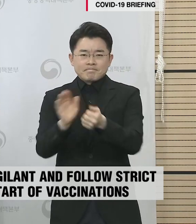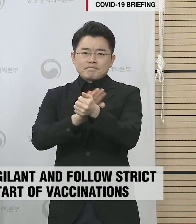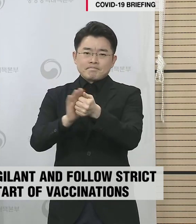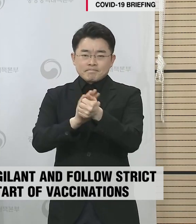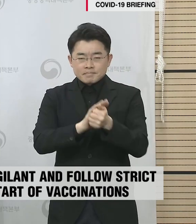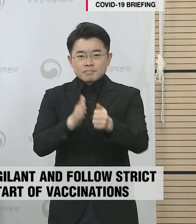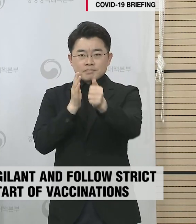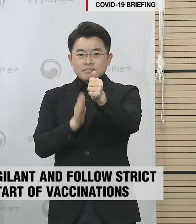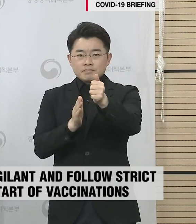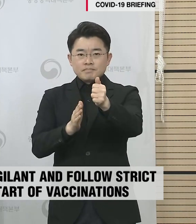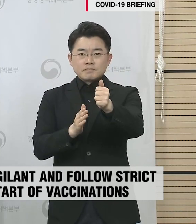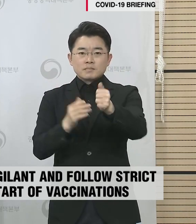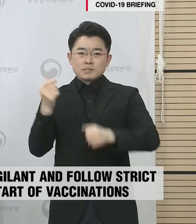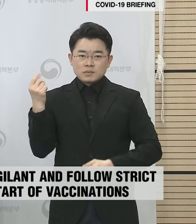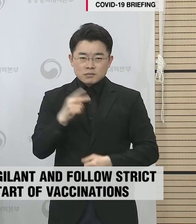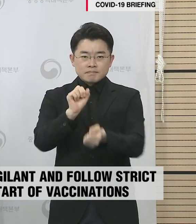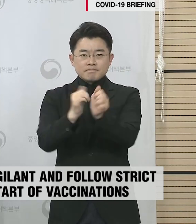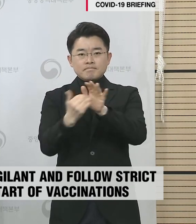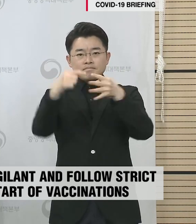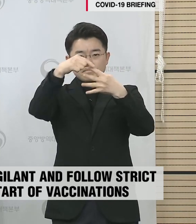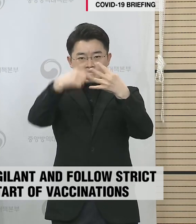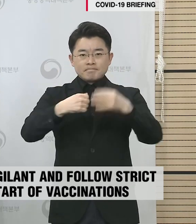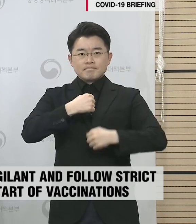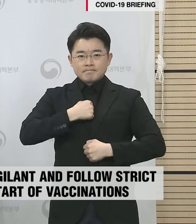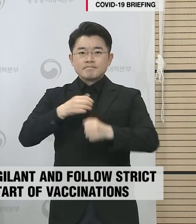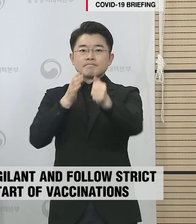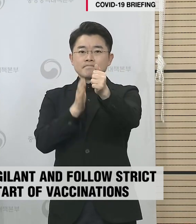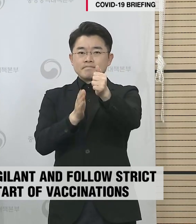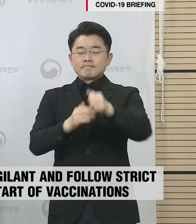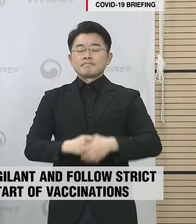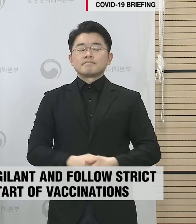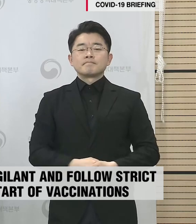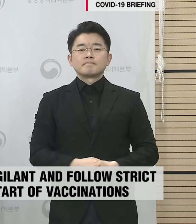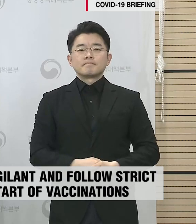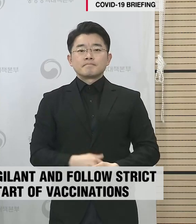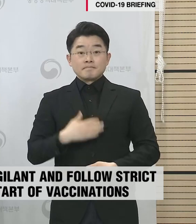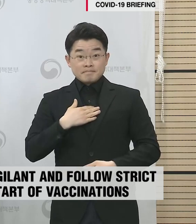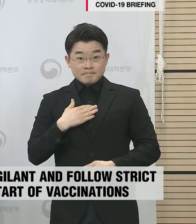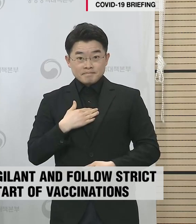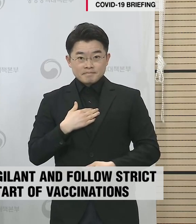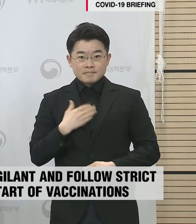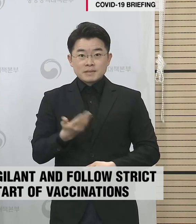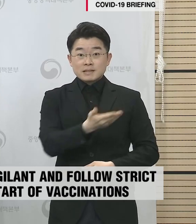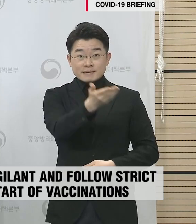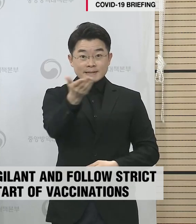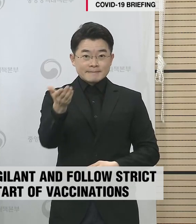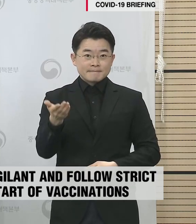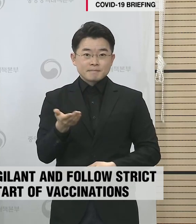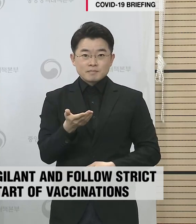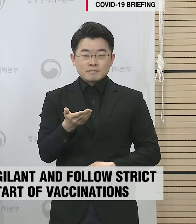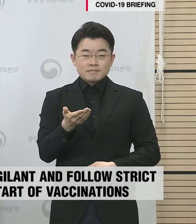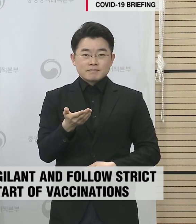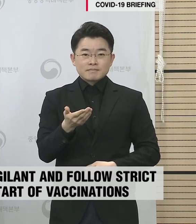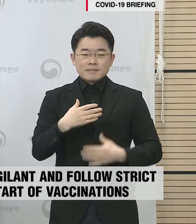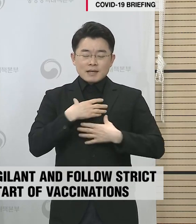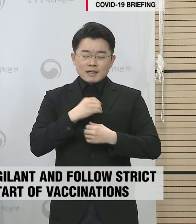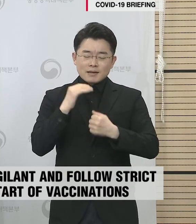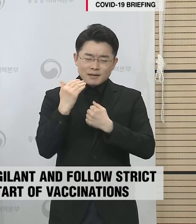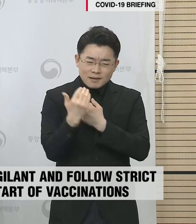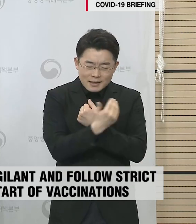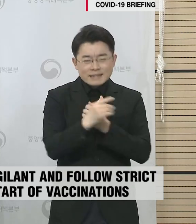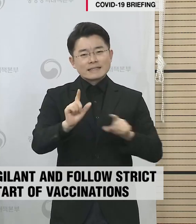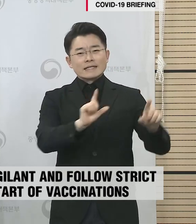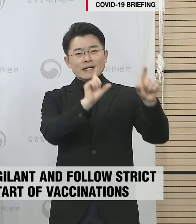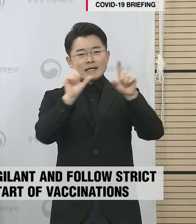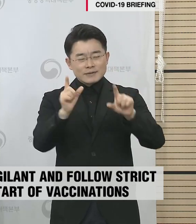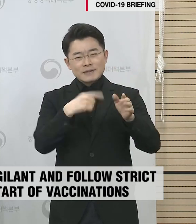highlighting the mutual respect, we ask you to also comply stringently with quarantine measures. And the government will also exert